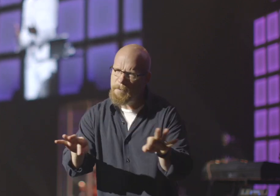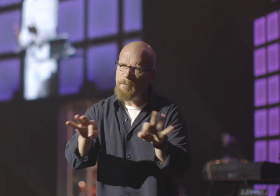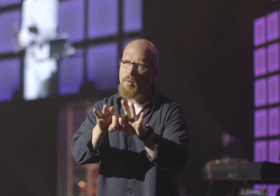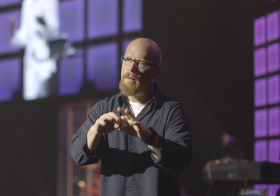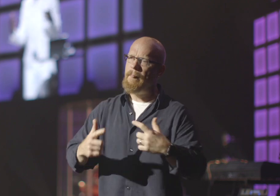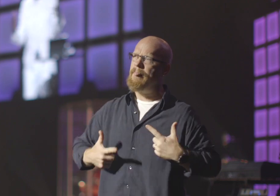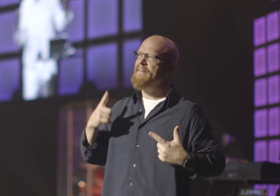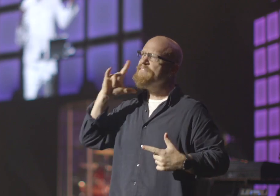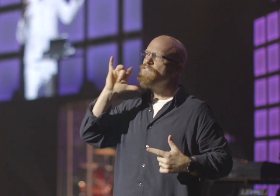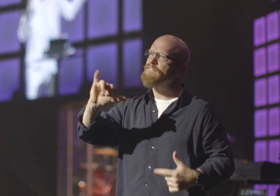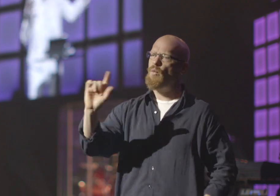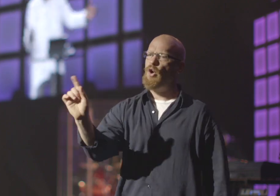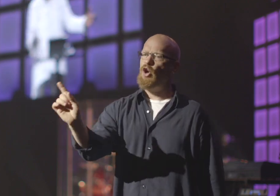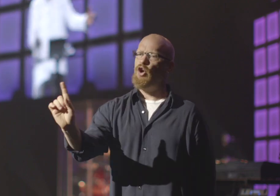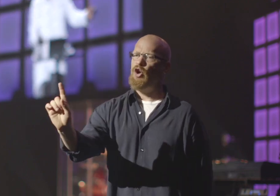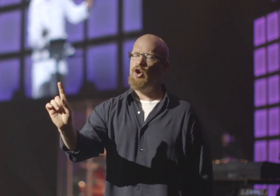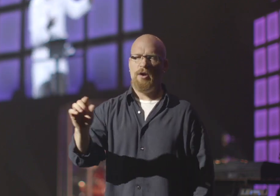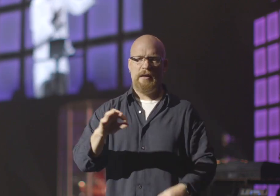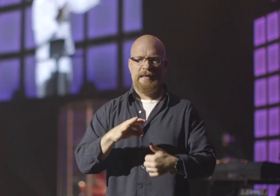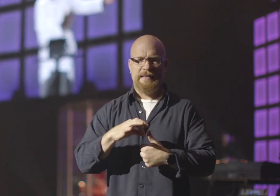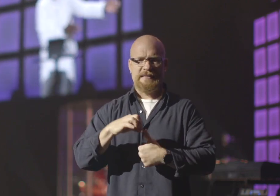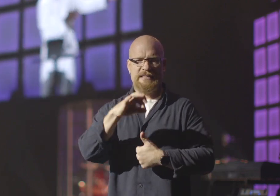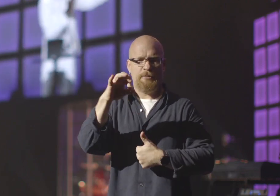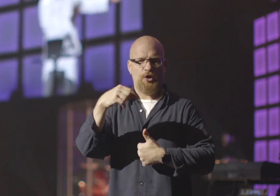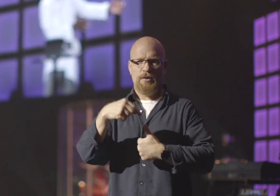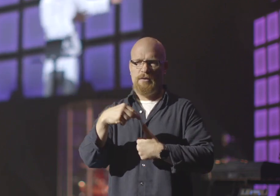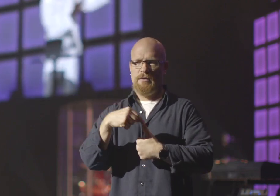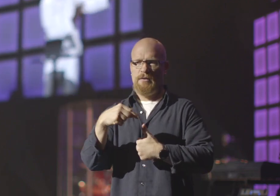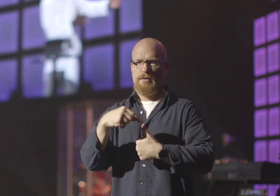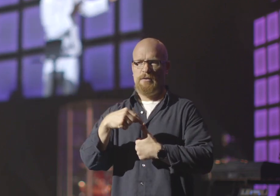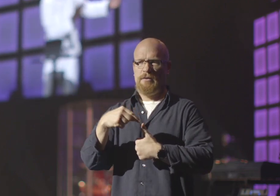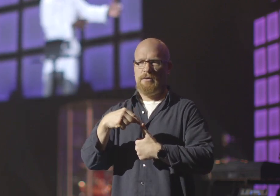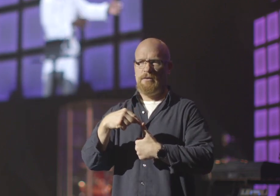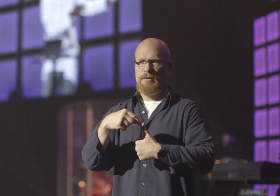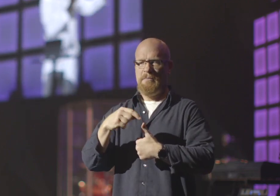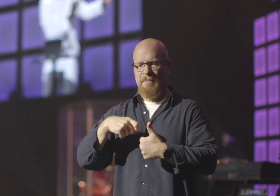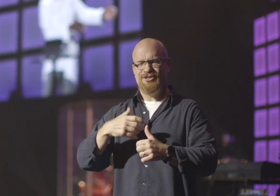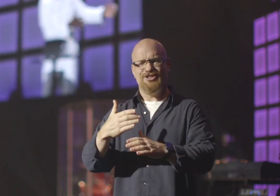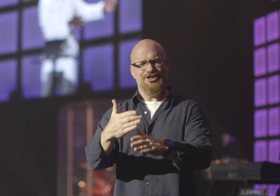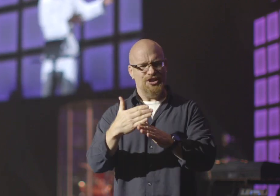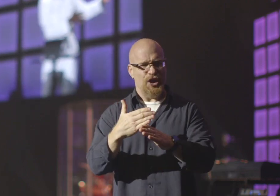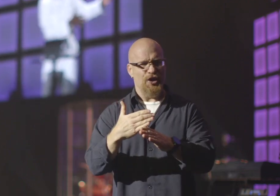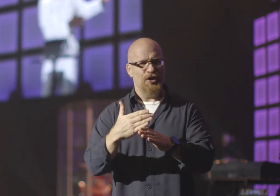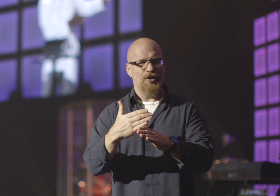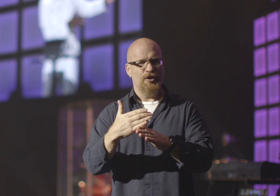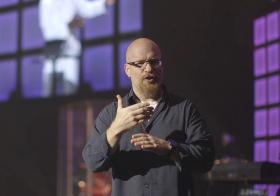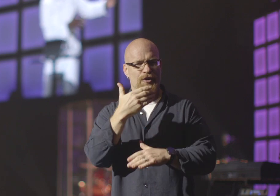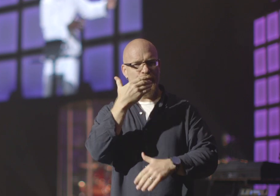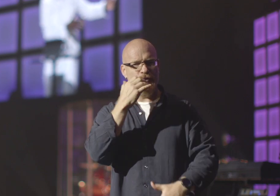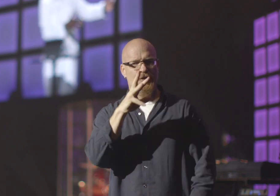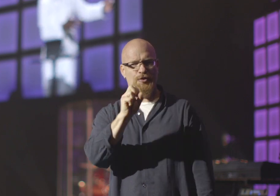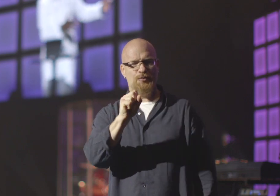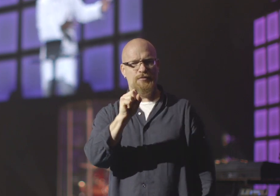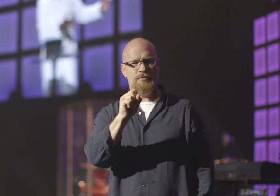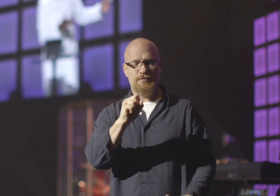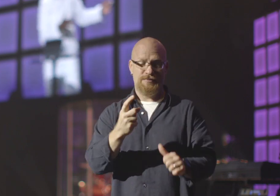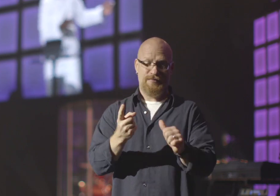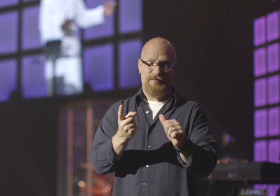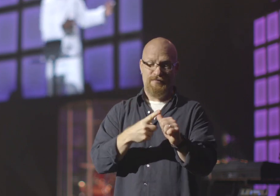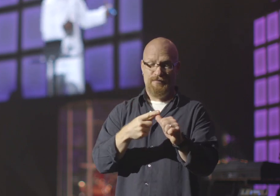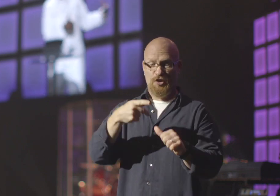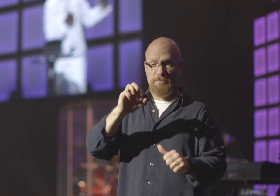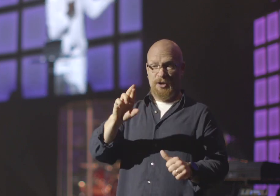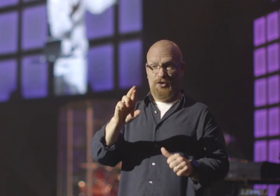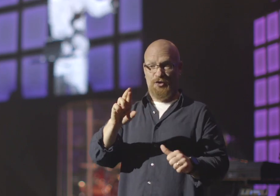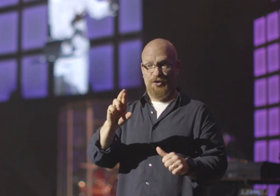at. And that's why we have to share the good news. And that's why Peter came. That's why 1 Peter talks about,